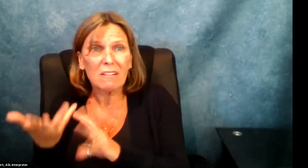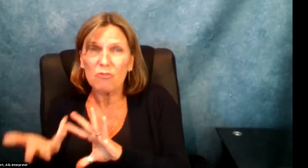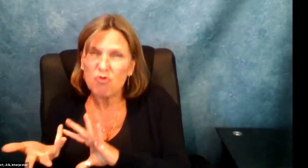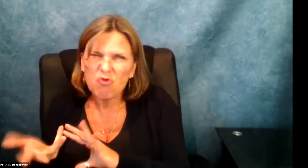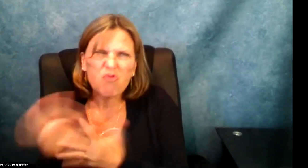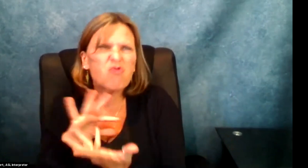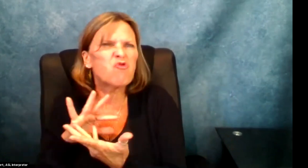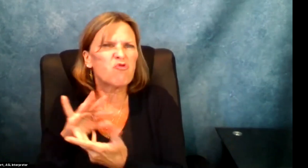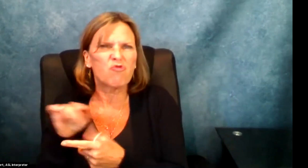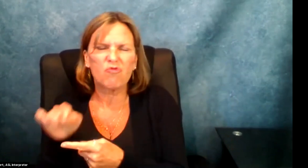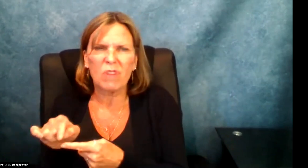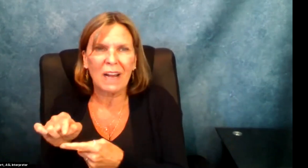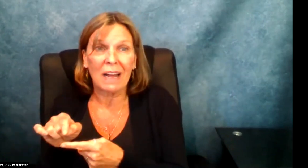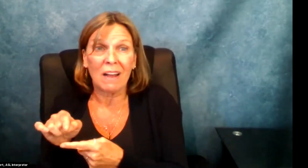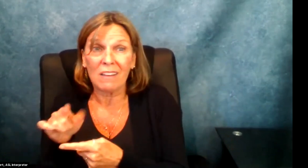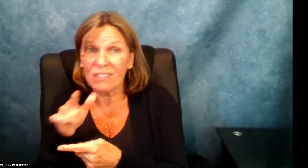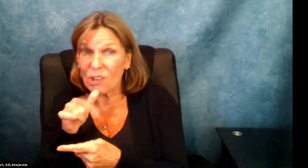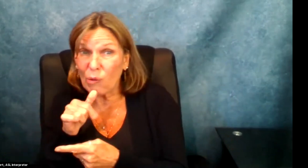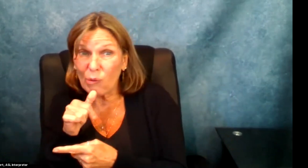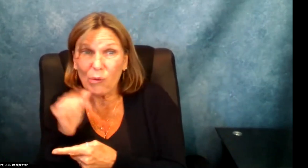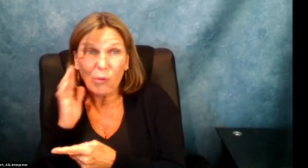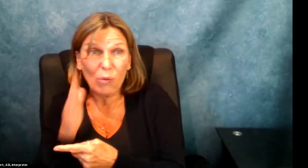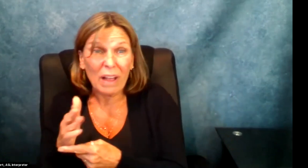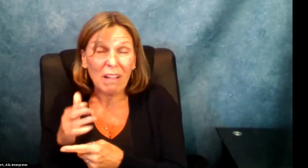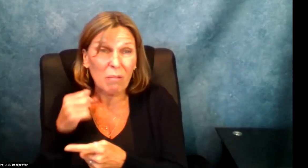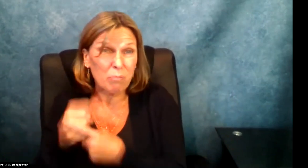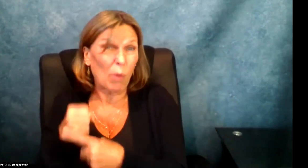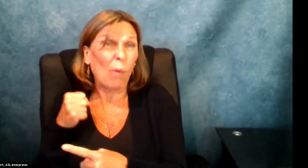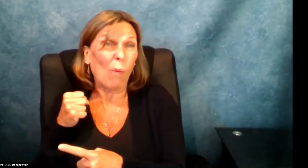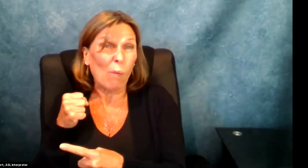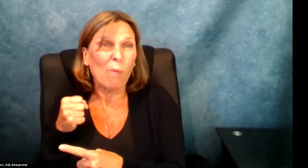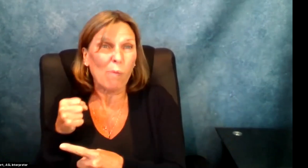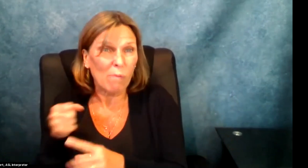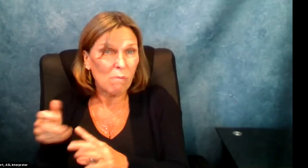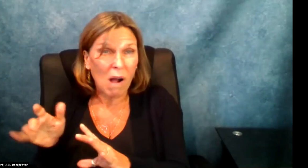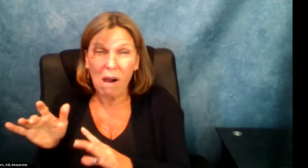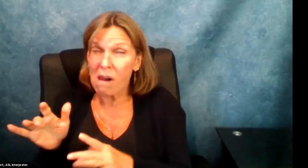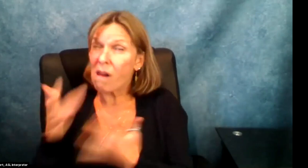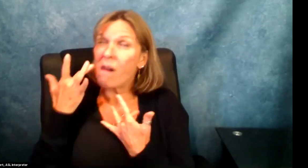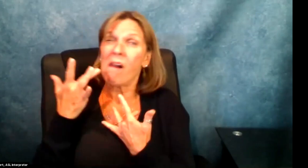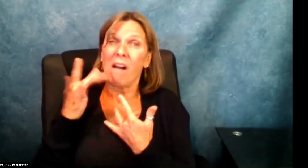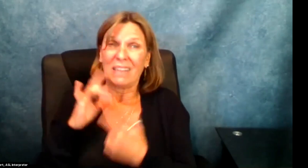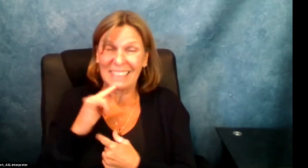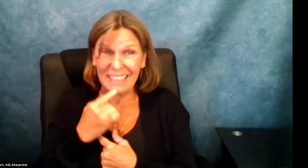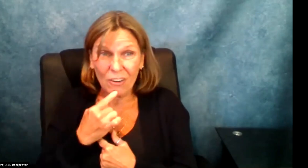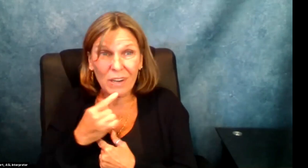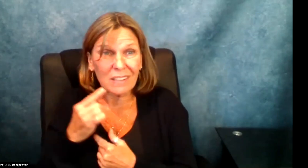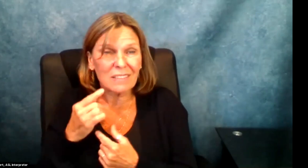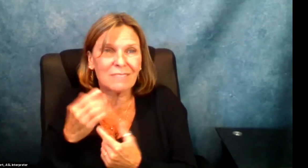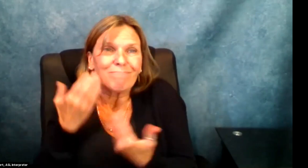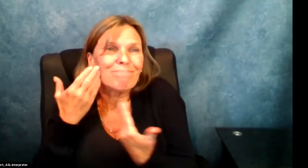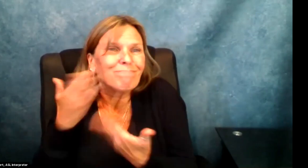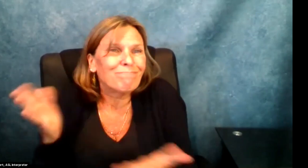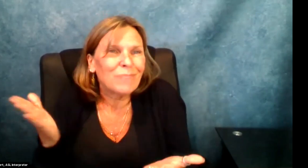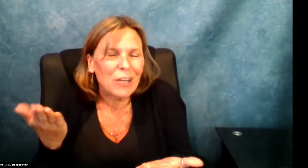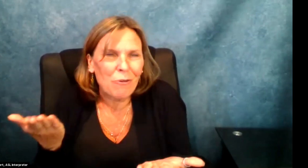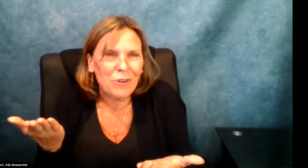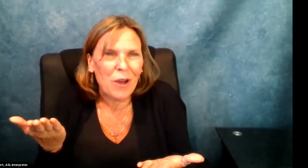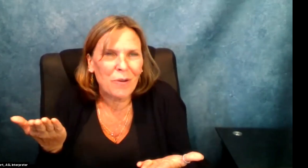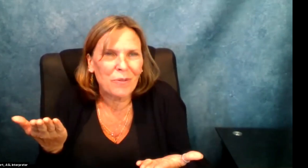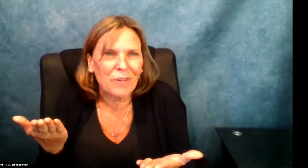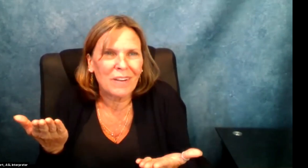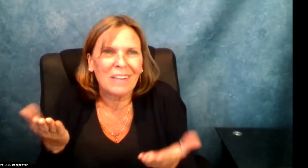cells ready. And that's what makes me feel really reassured by it, is that I want my own kids to have just the way we teach